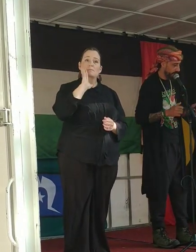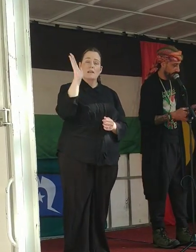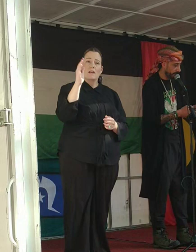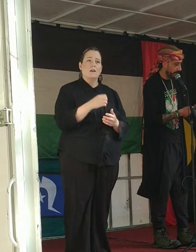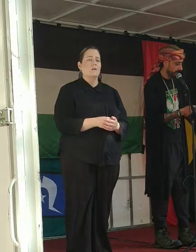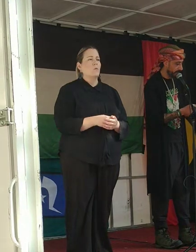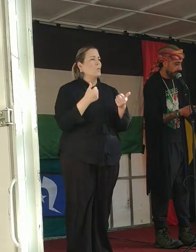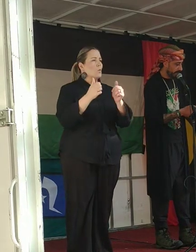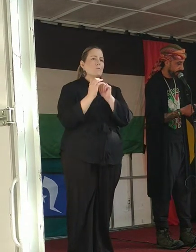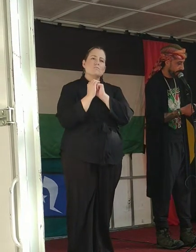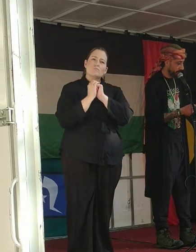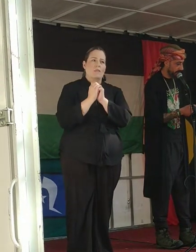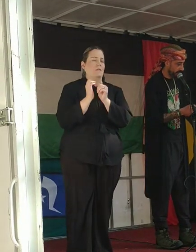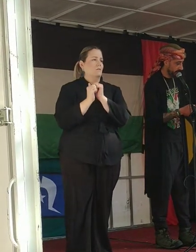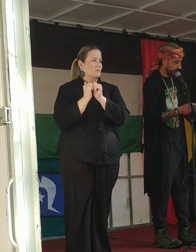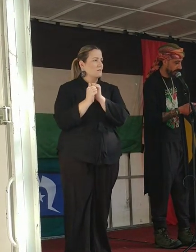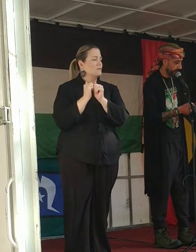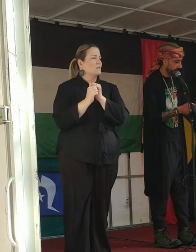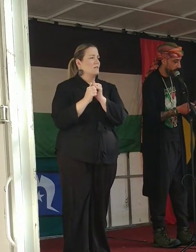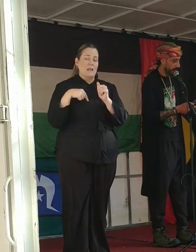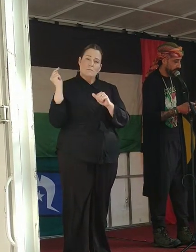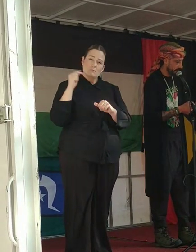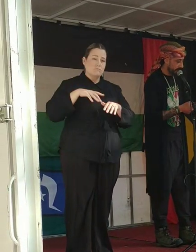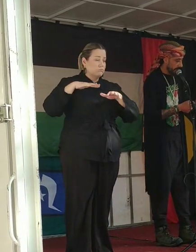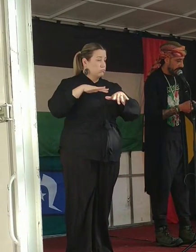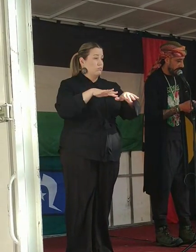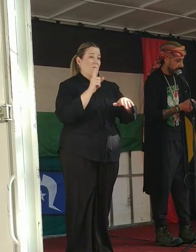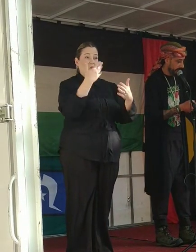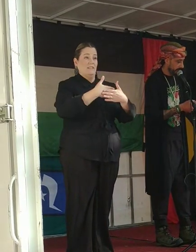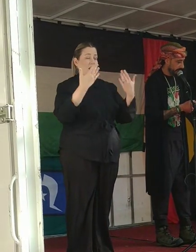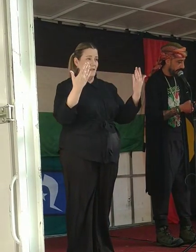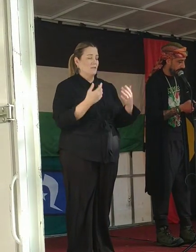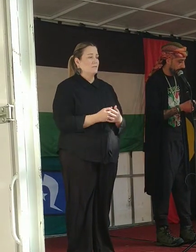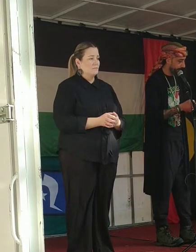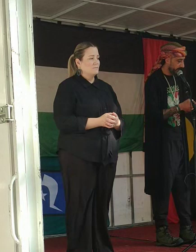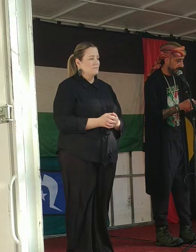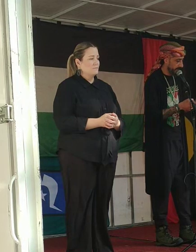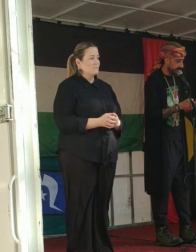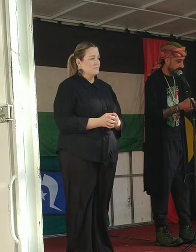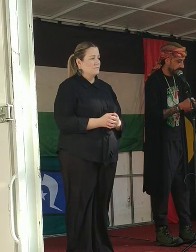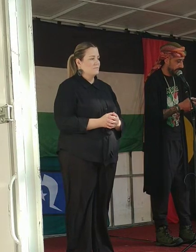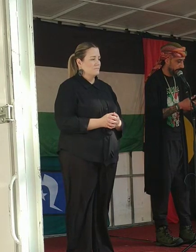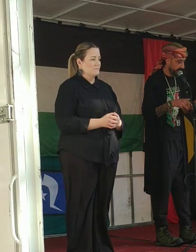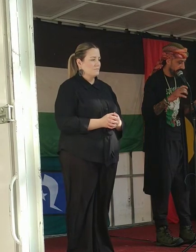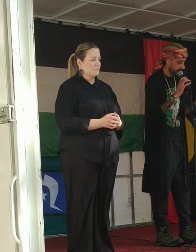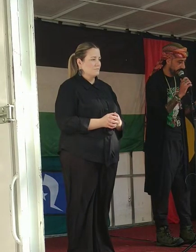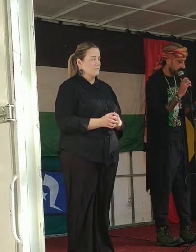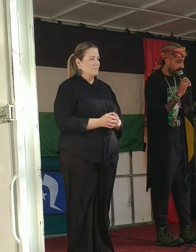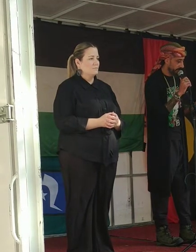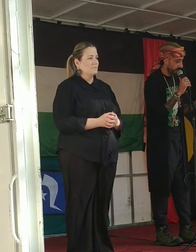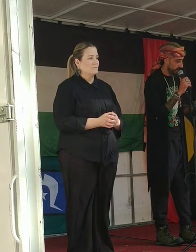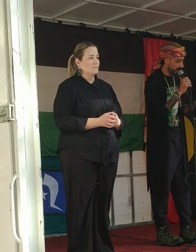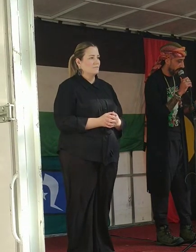a dear brother of mine. He's been with us in the streets from day one, and he is a